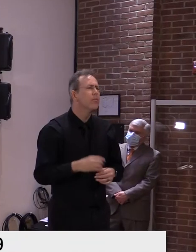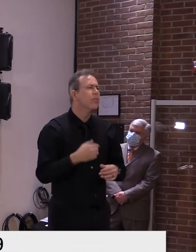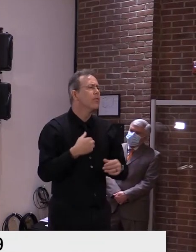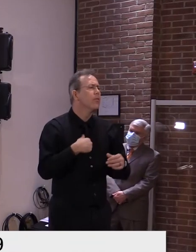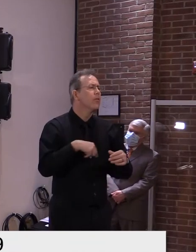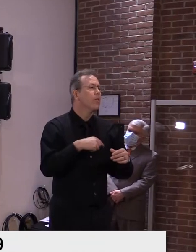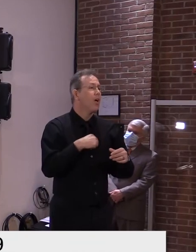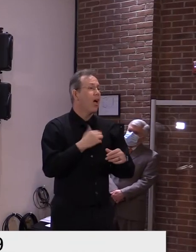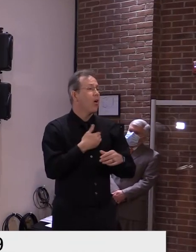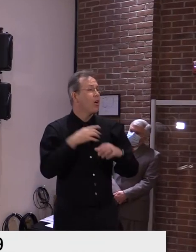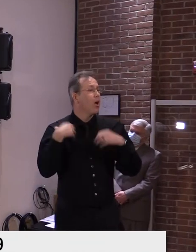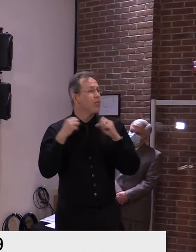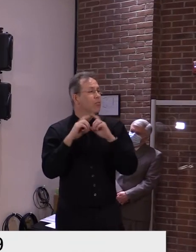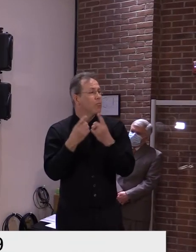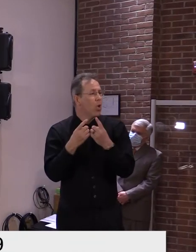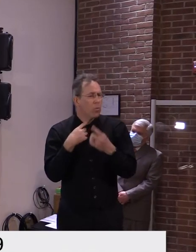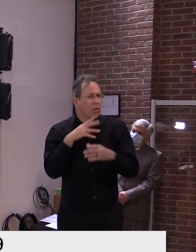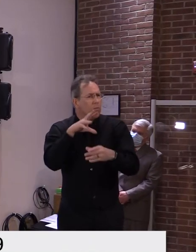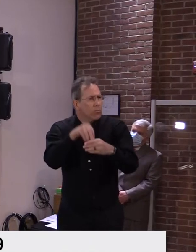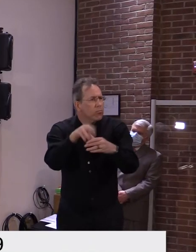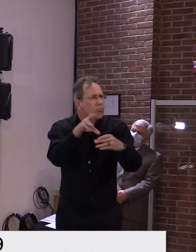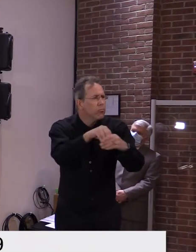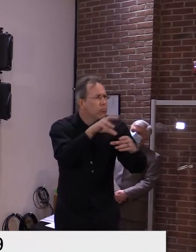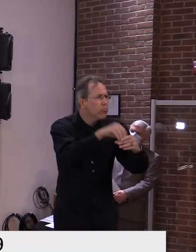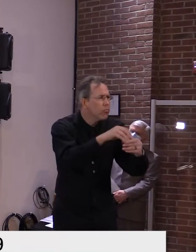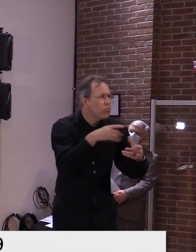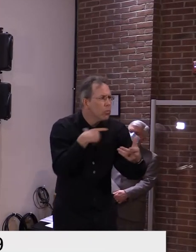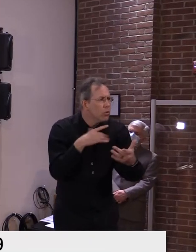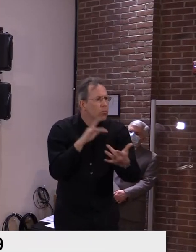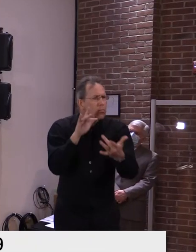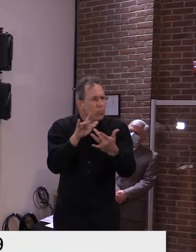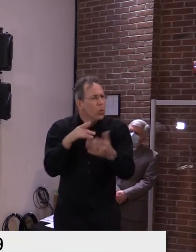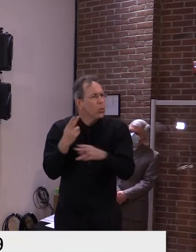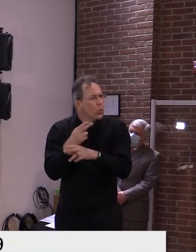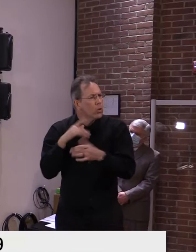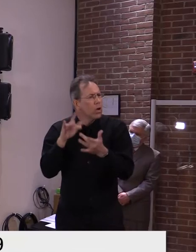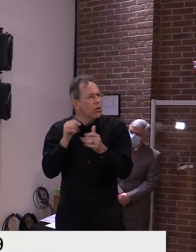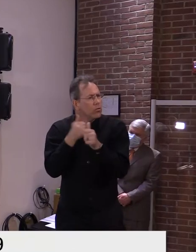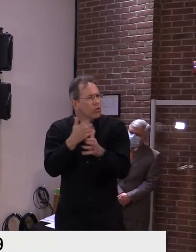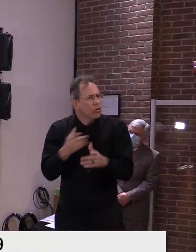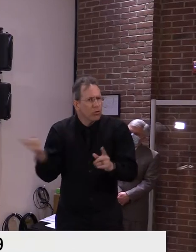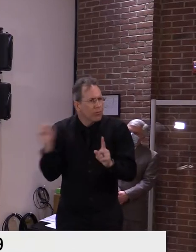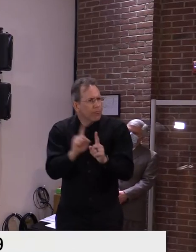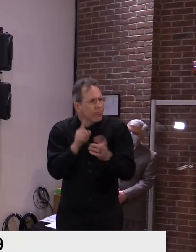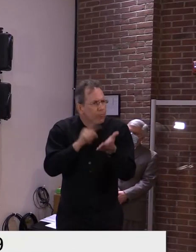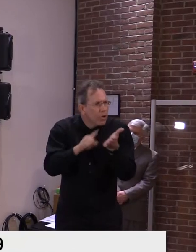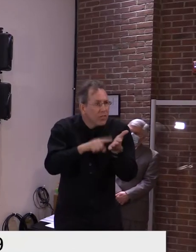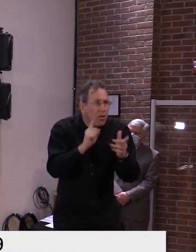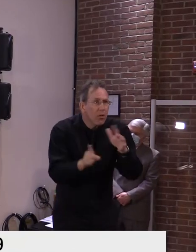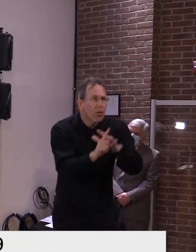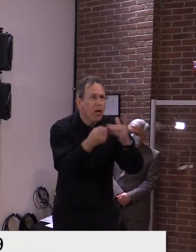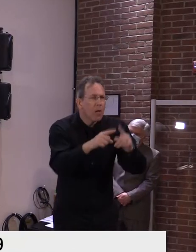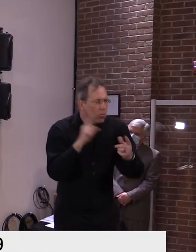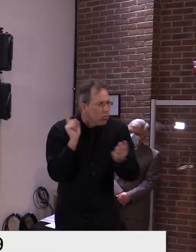tracing staff involved, we've had our Cracker Jack contact tracing staff involved, because these are very